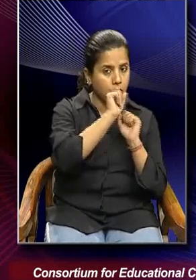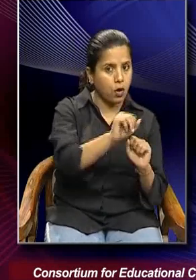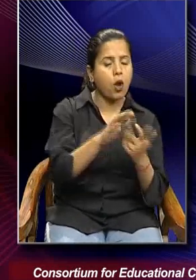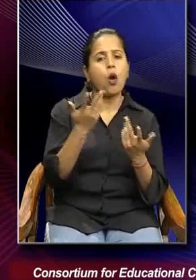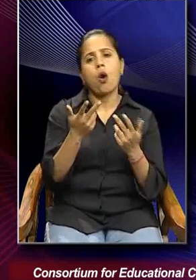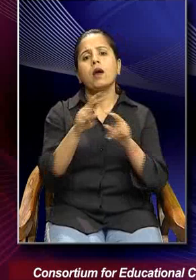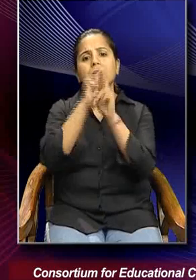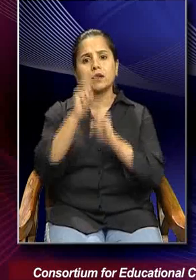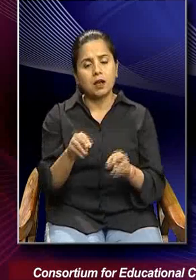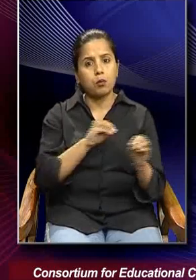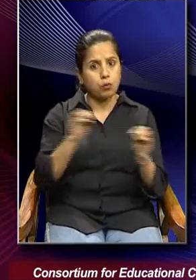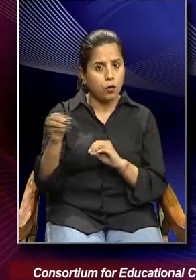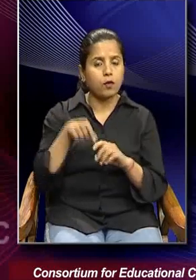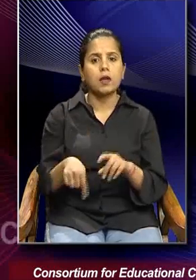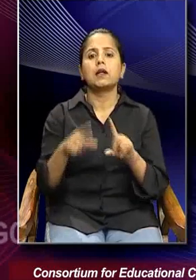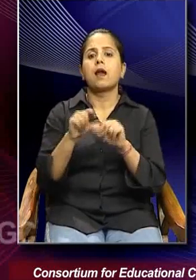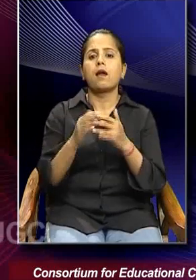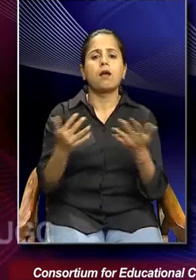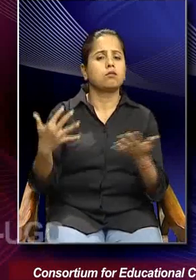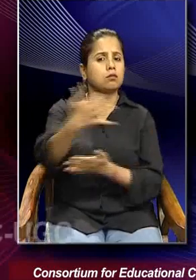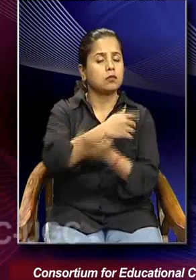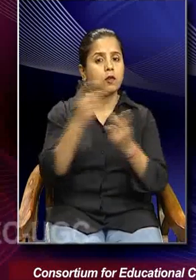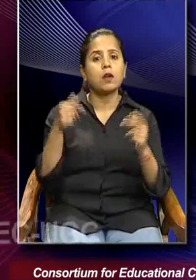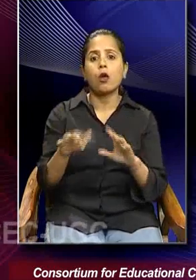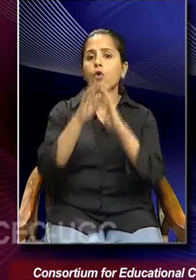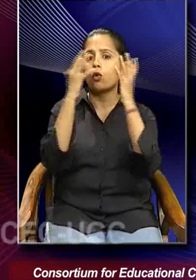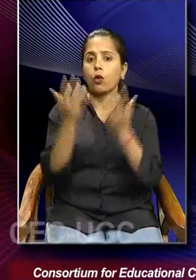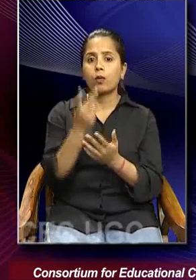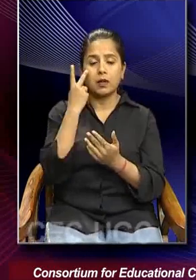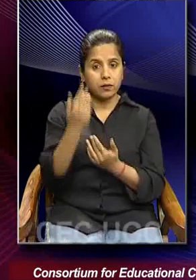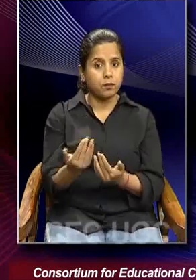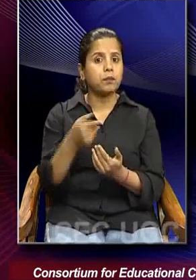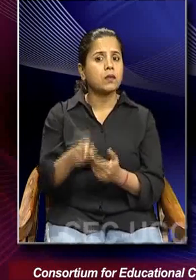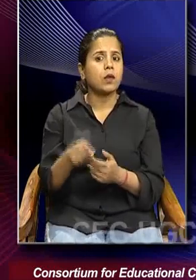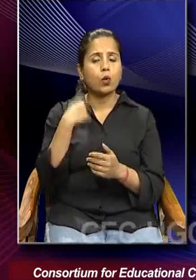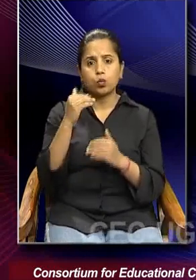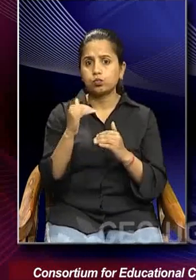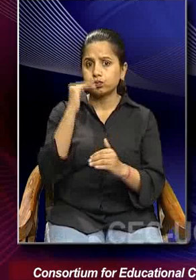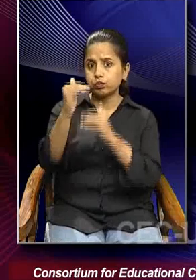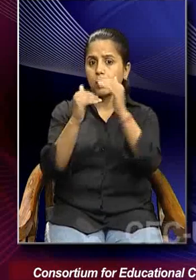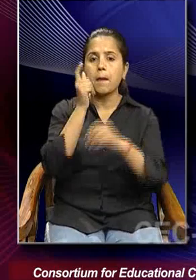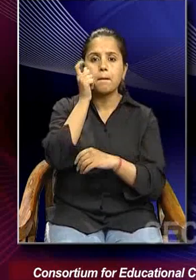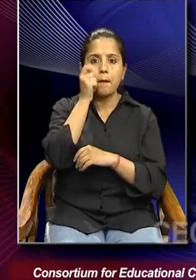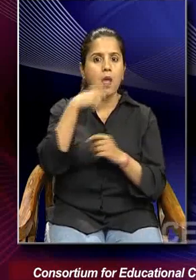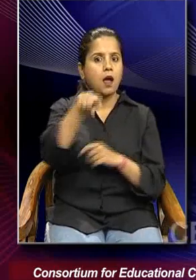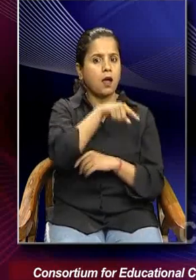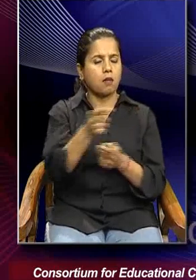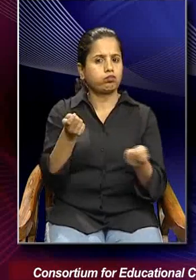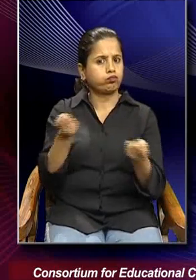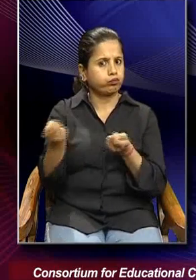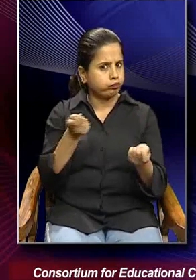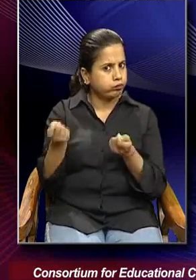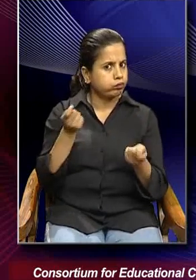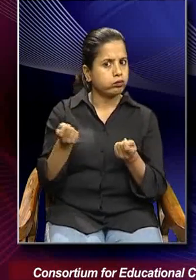migration, the data at the global level and also in India shows that predominantly men folk dominate